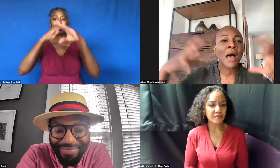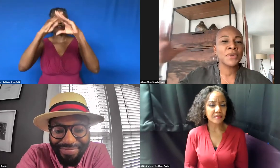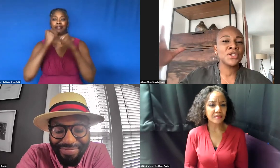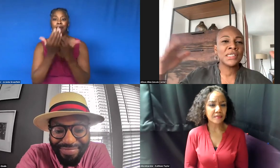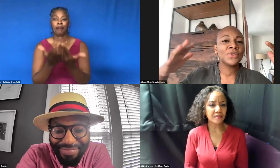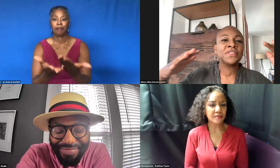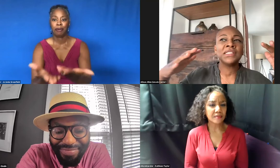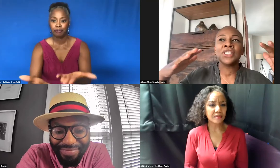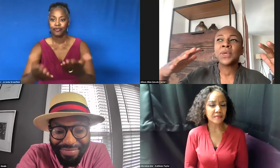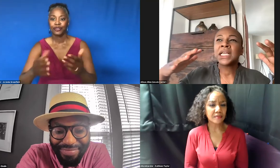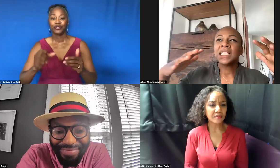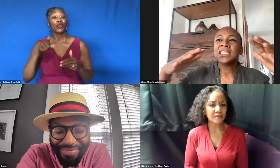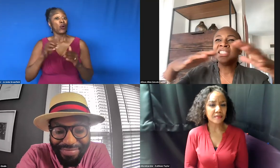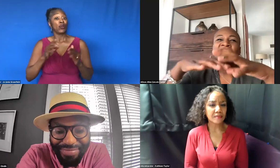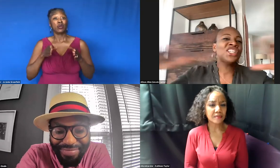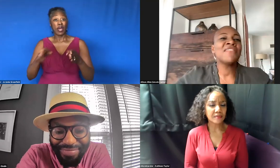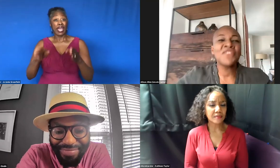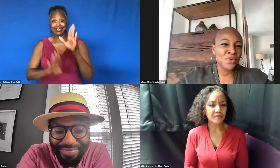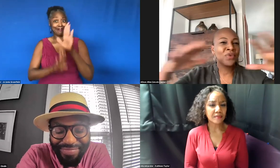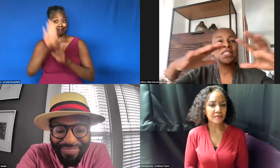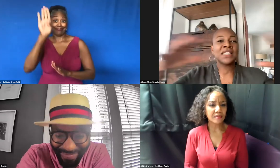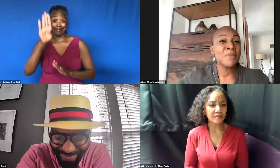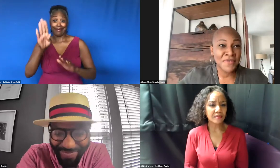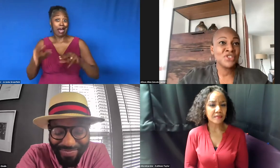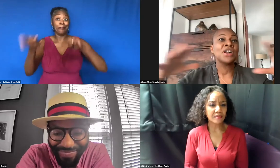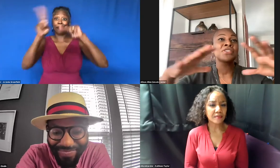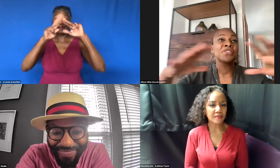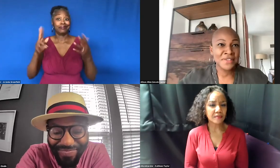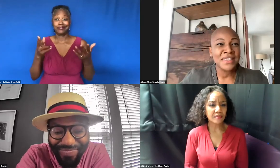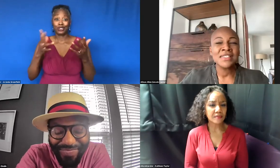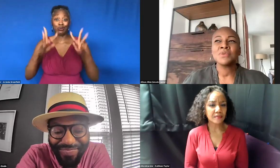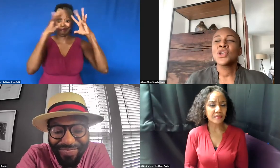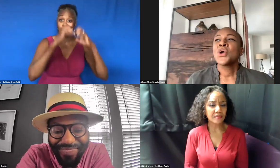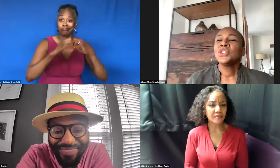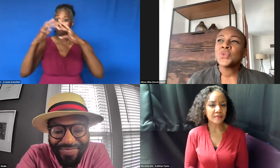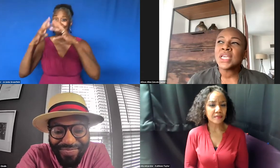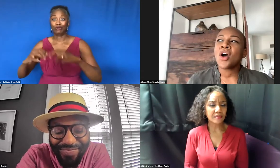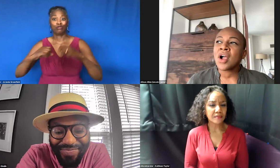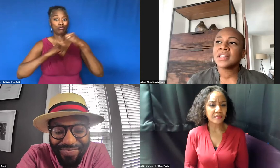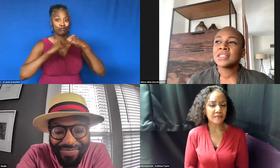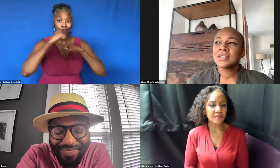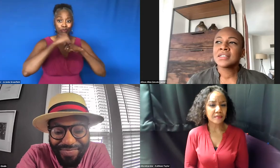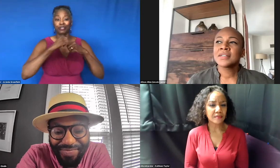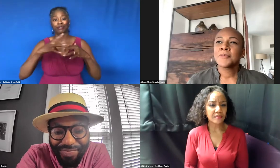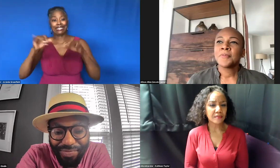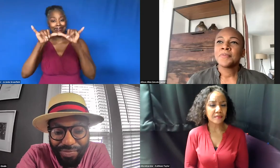and opportunity to sort of, dishevel some of these structures and systems. Do you think